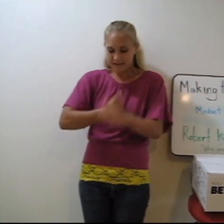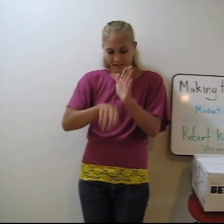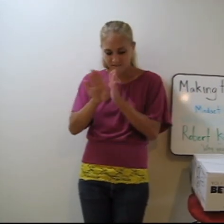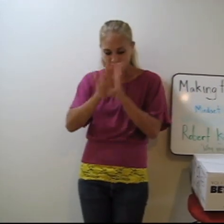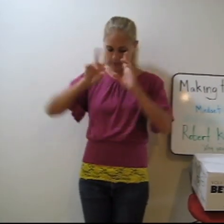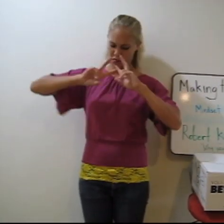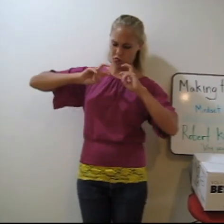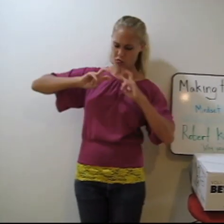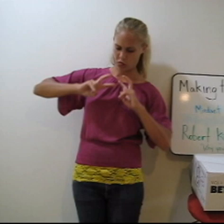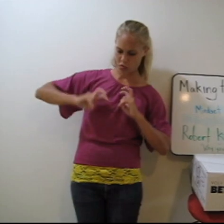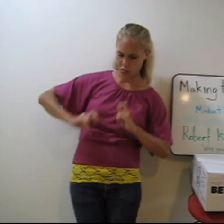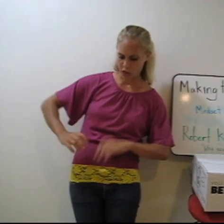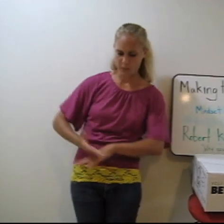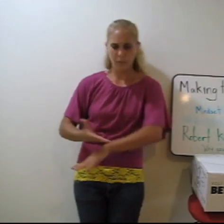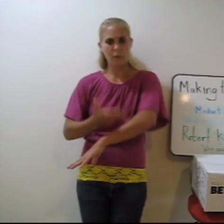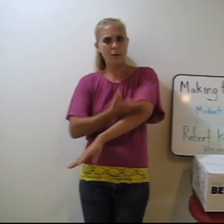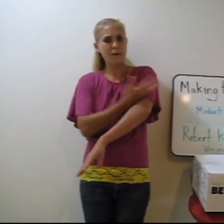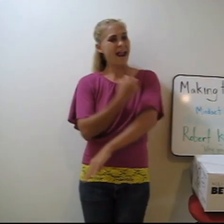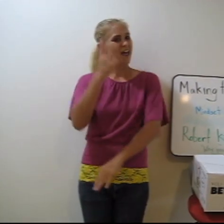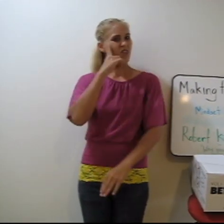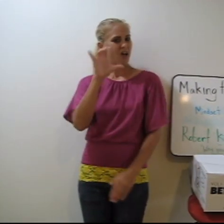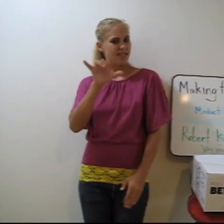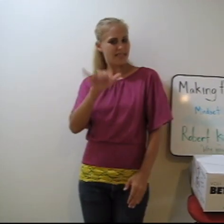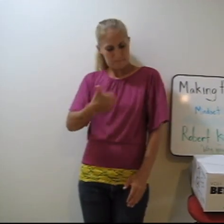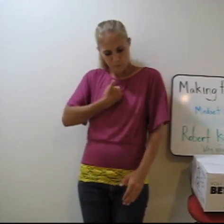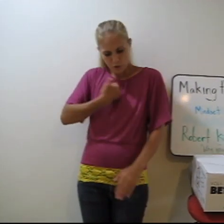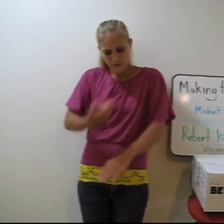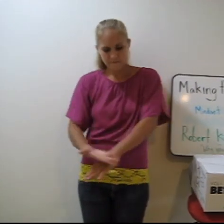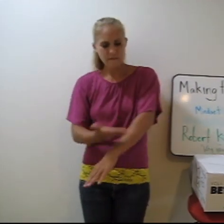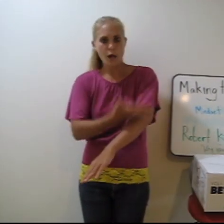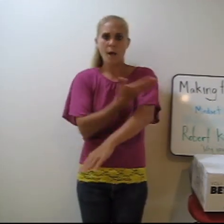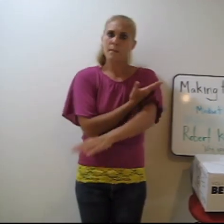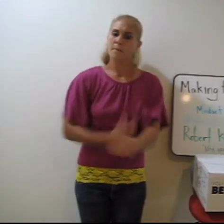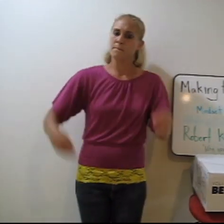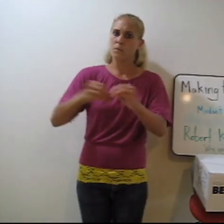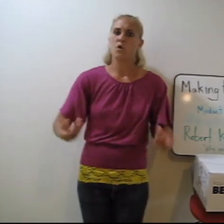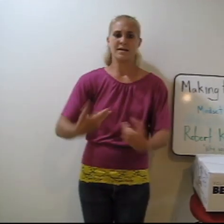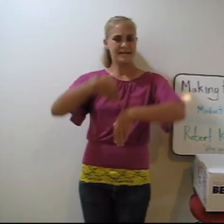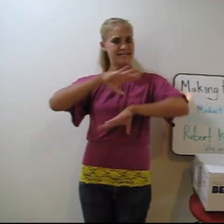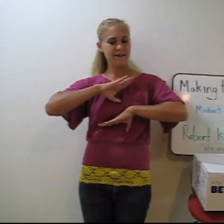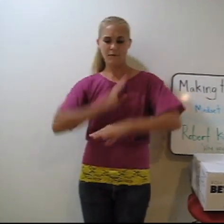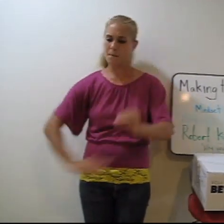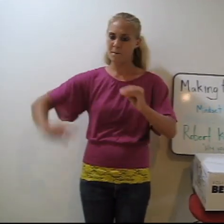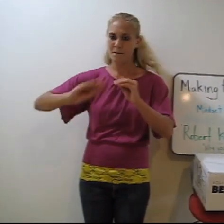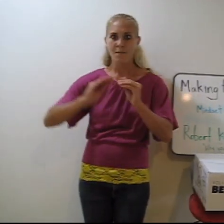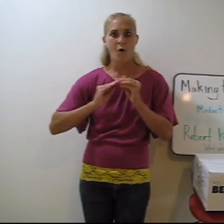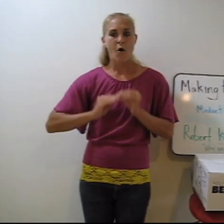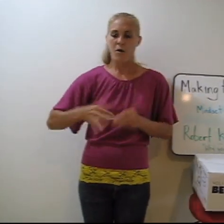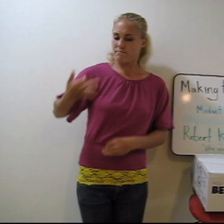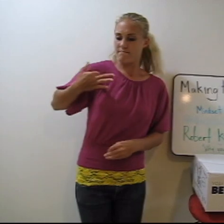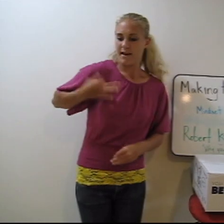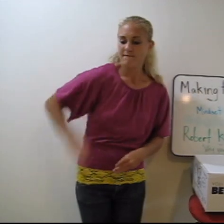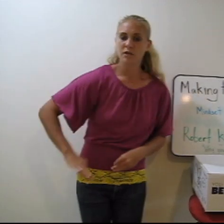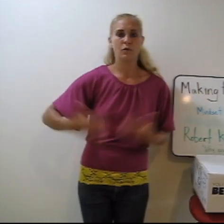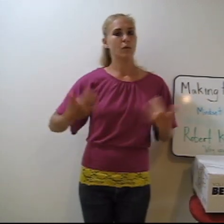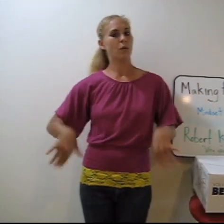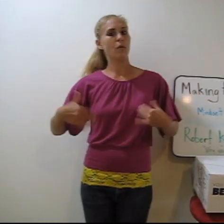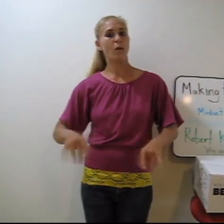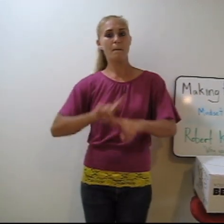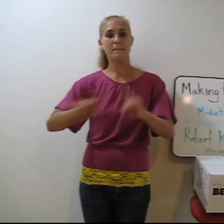of work. And I found personal development is much more fulfilling, much more rewarding, but it means me getting out of my